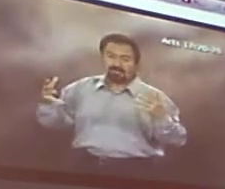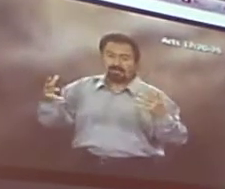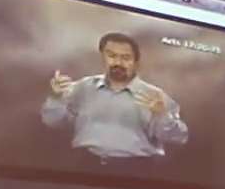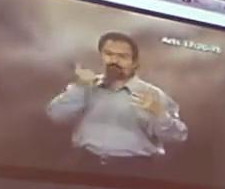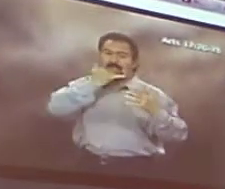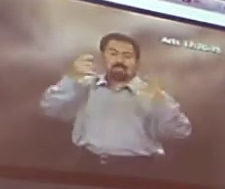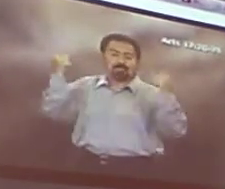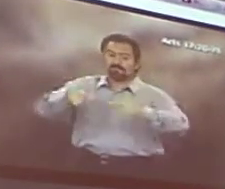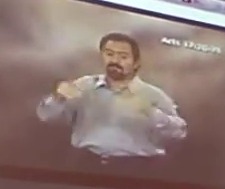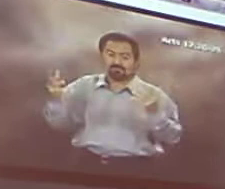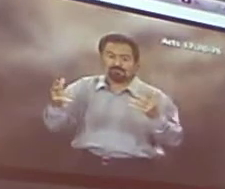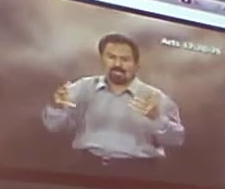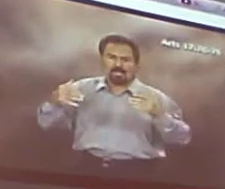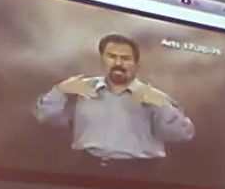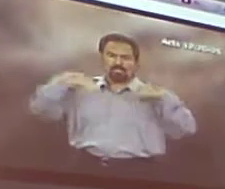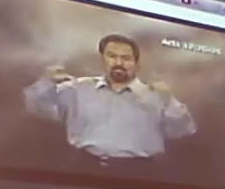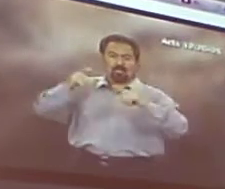See that sign right there?